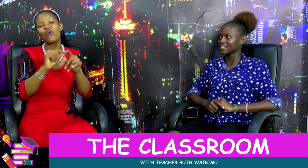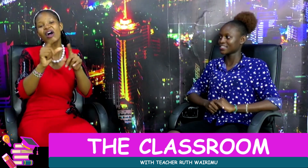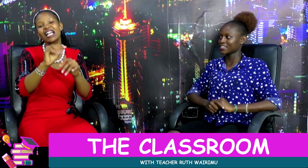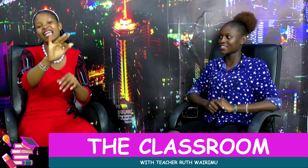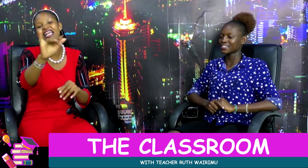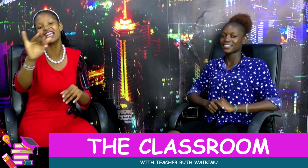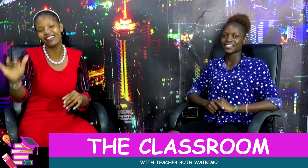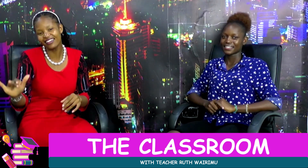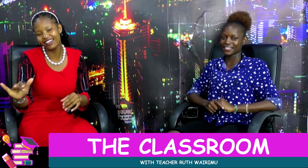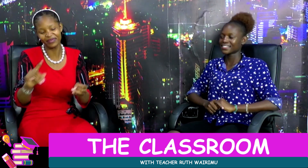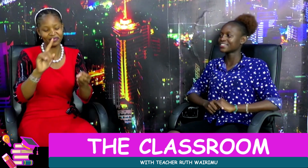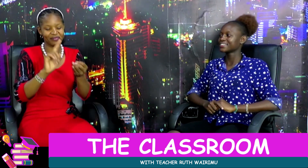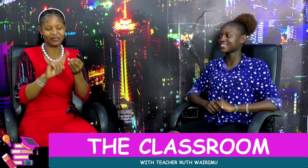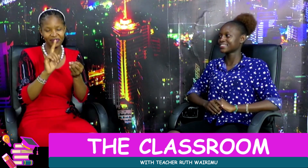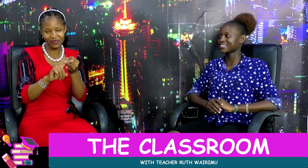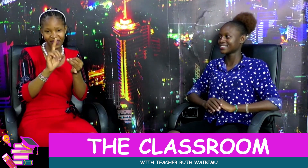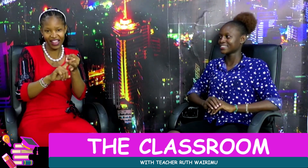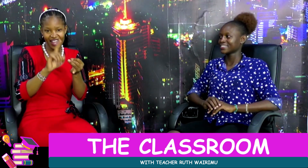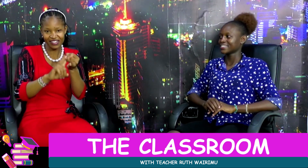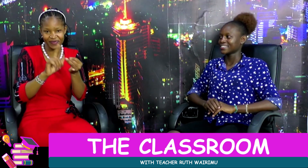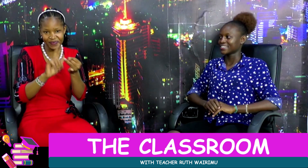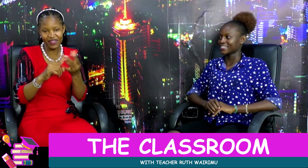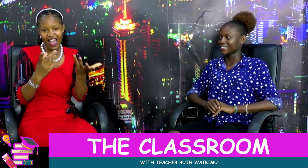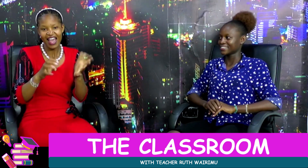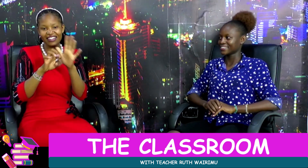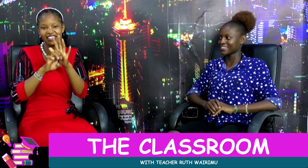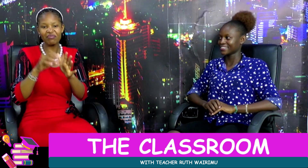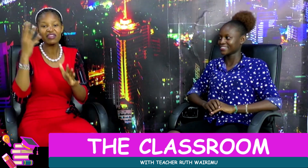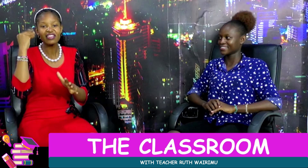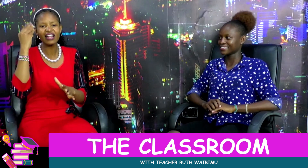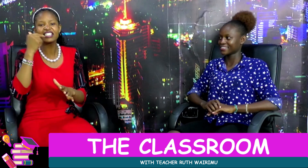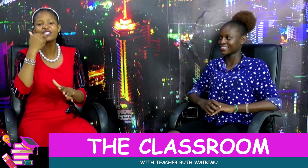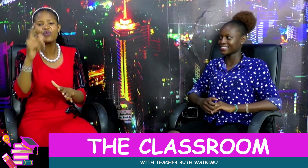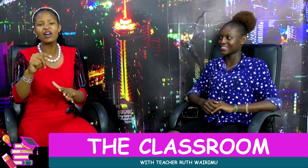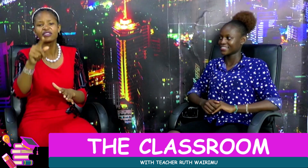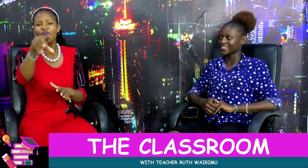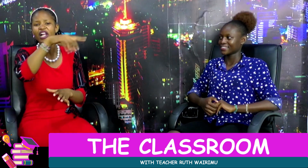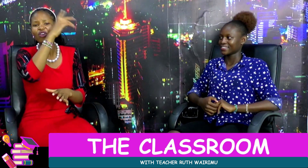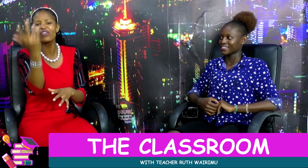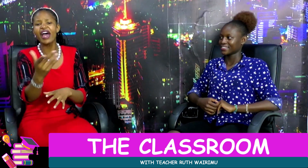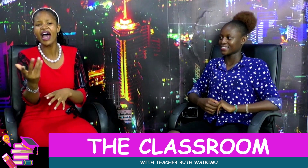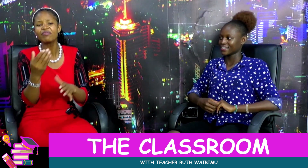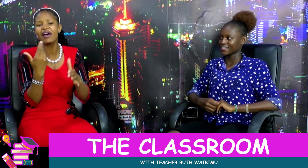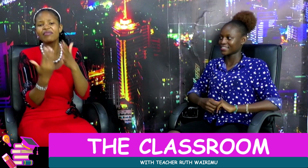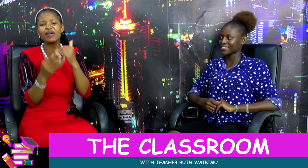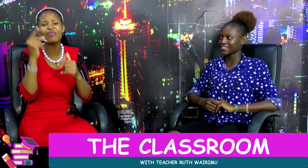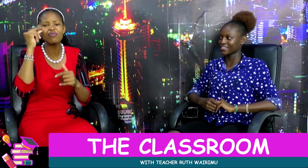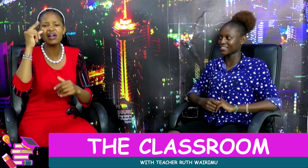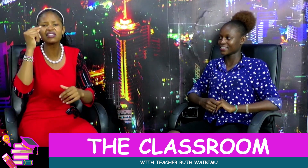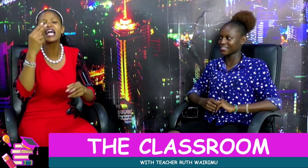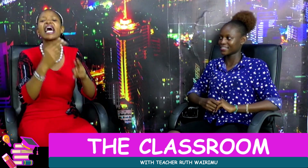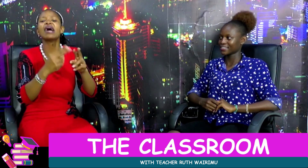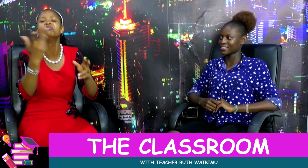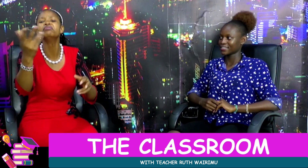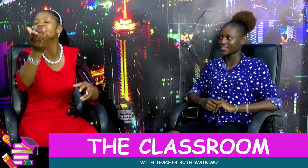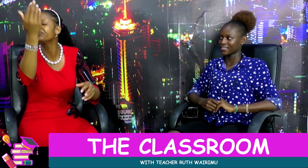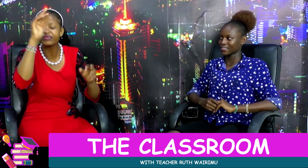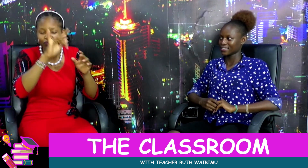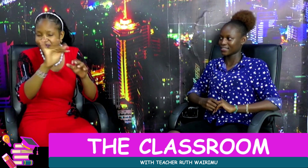and our preacher gets to preach something, we tend to go back home and forget. Sometimes hearing people can say, where are you going